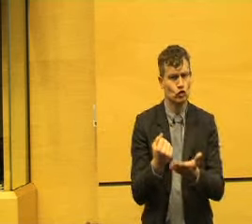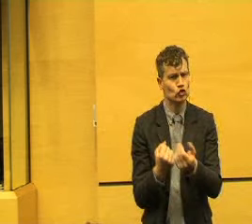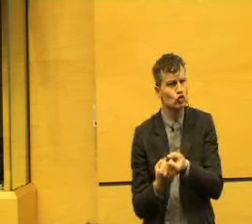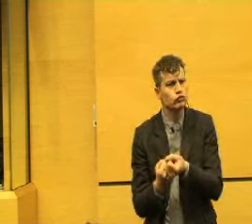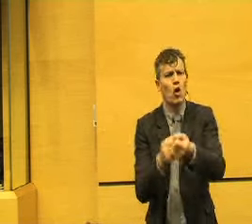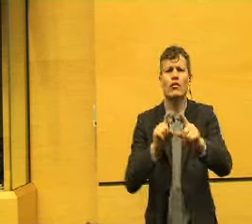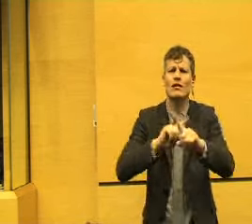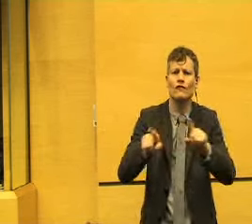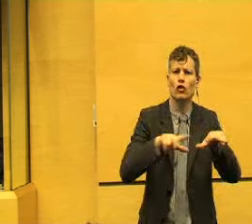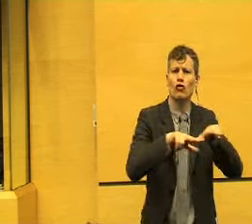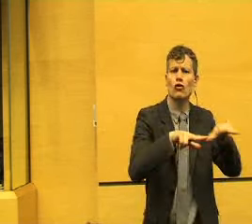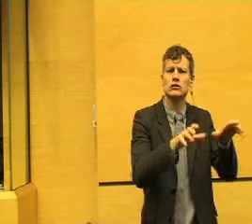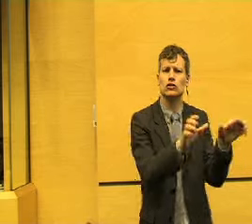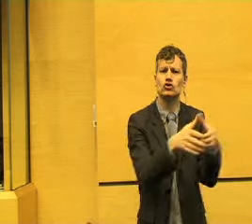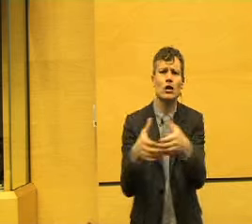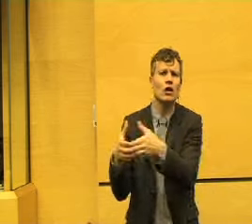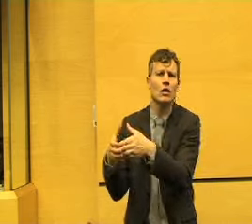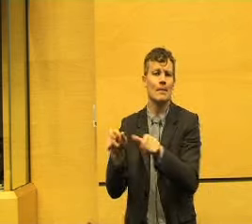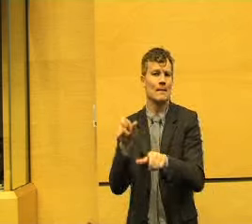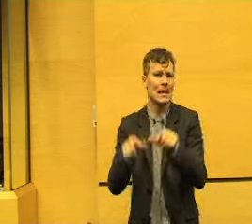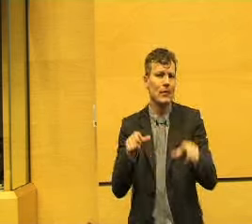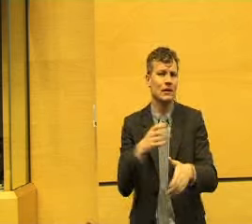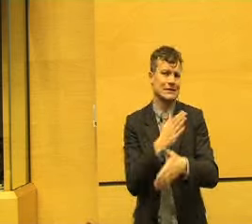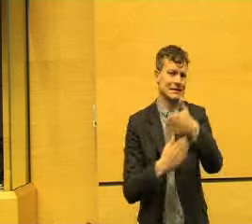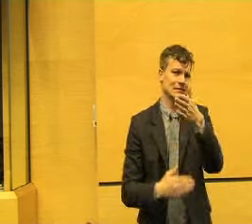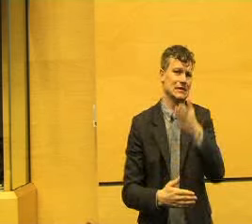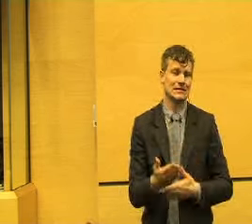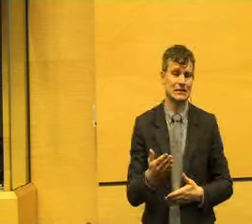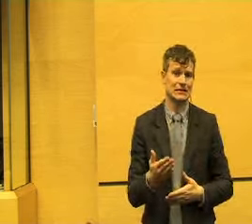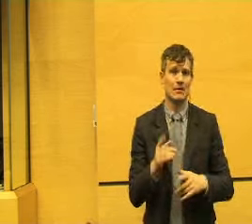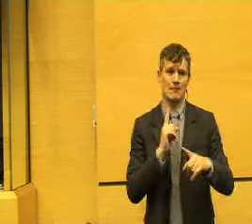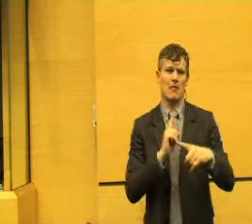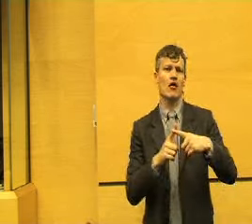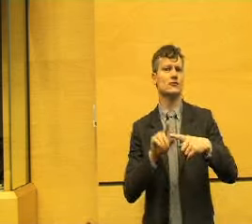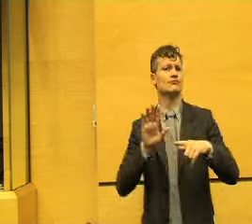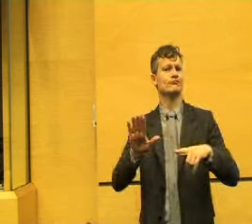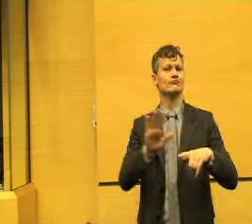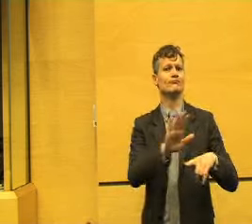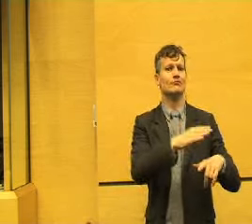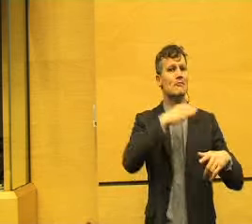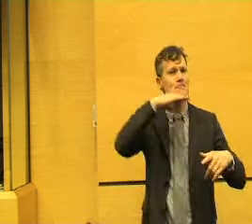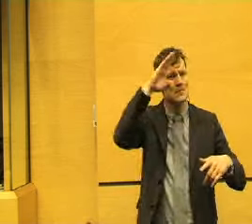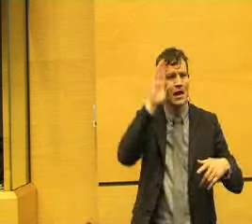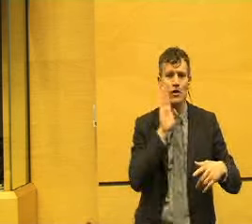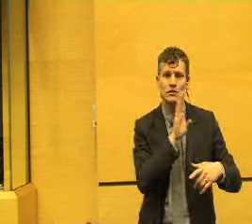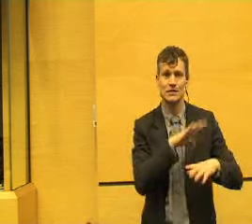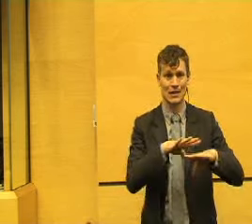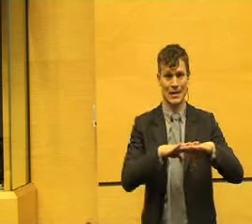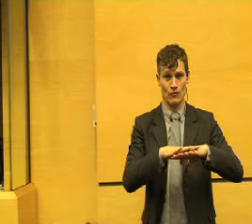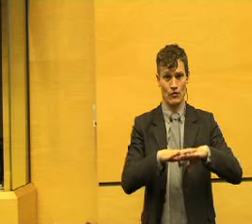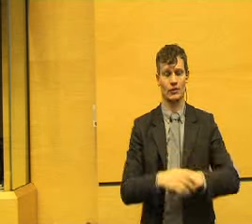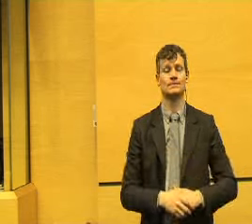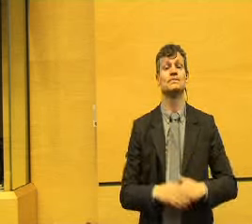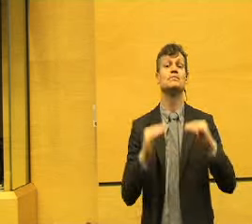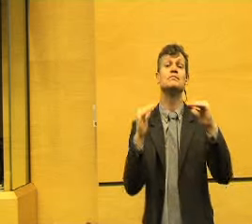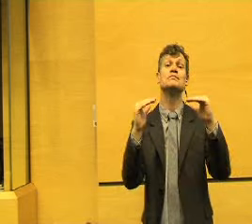of persons with disabilities and parents networks. On trafficking in person,